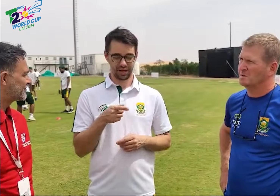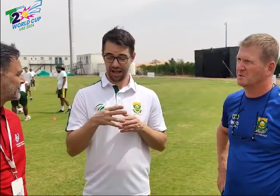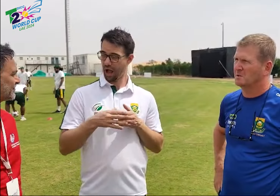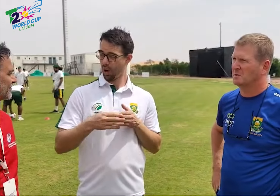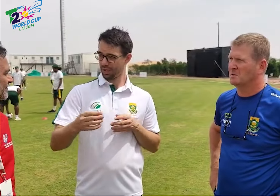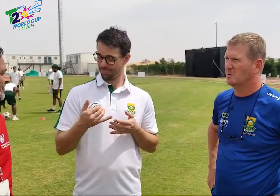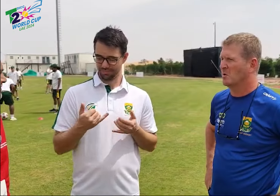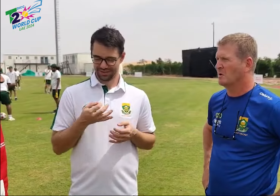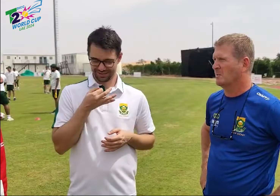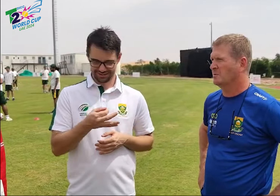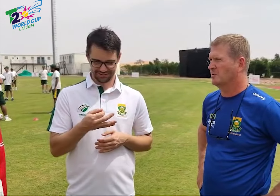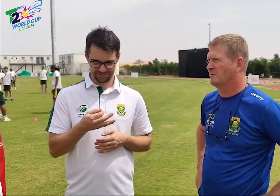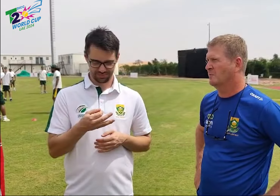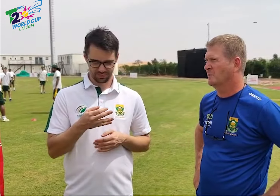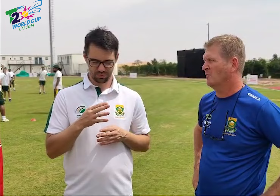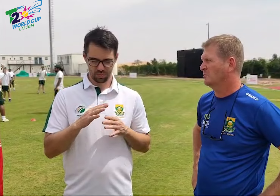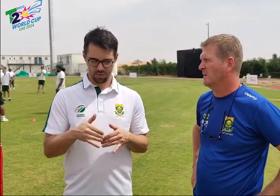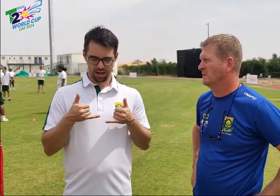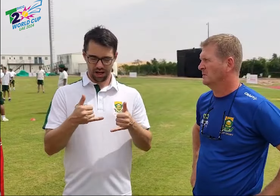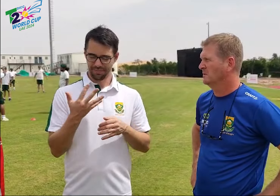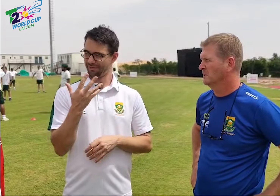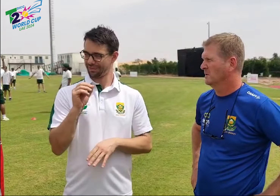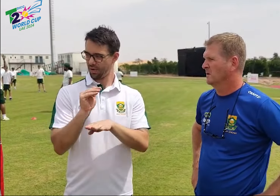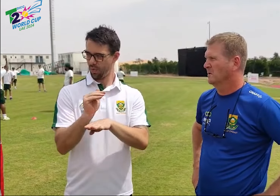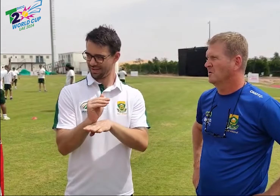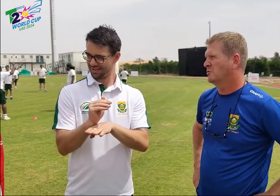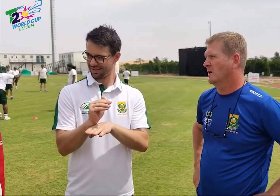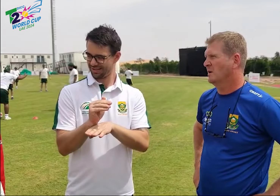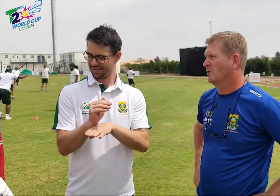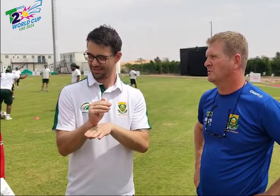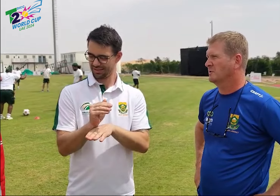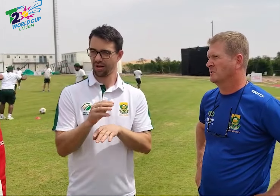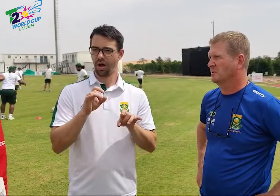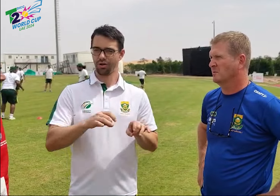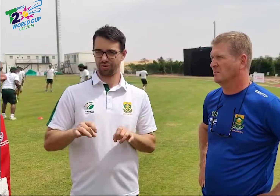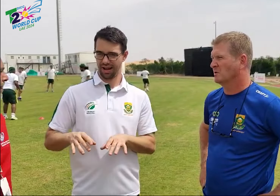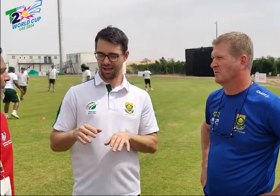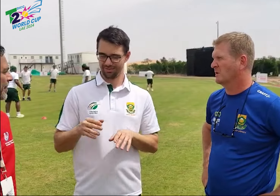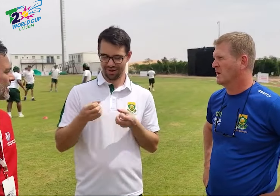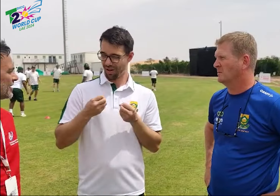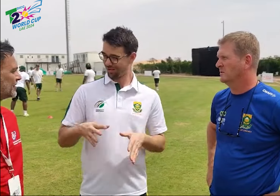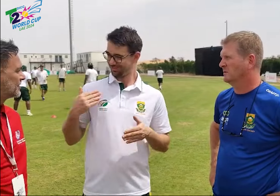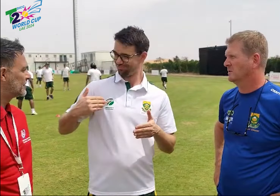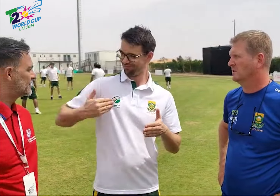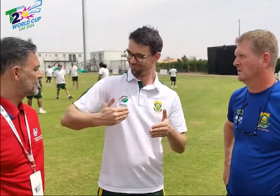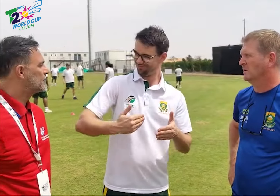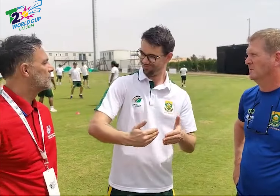for me was the World Cup, but there was men. Australia lost most of their